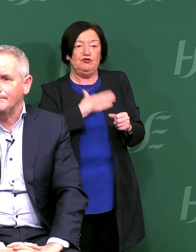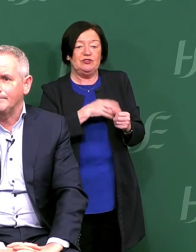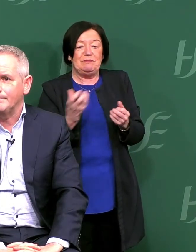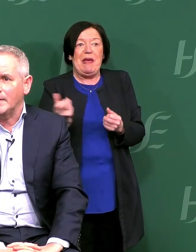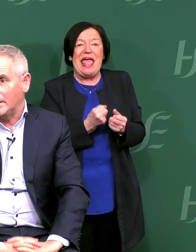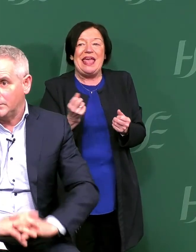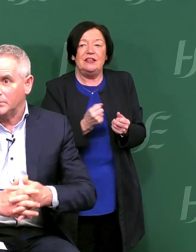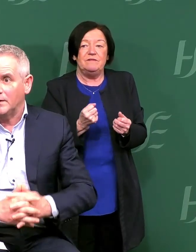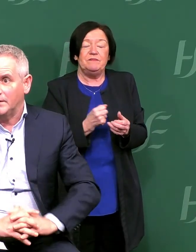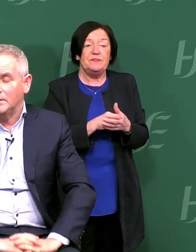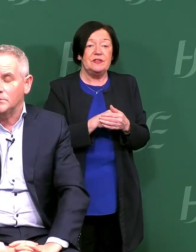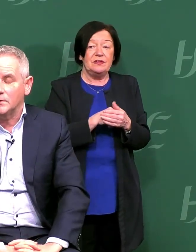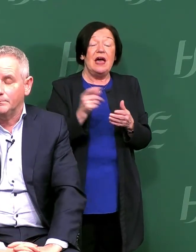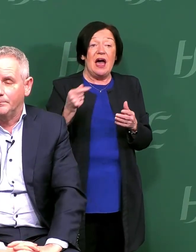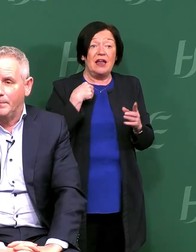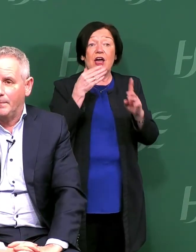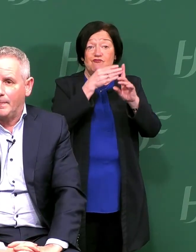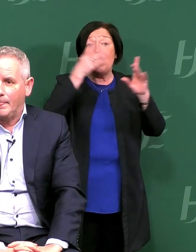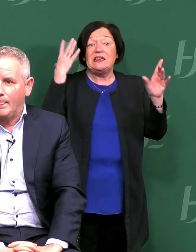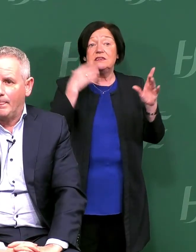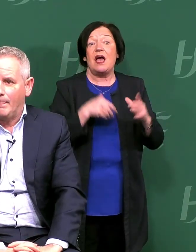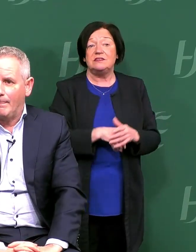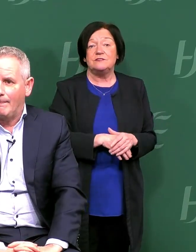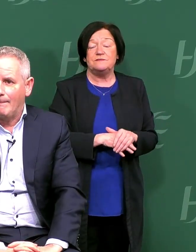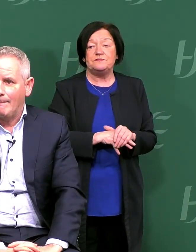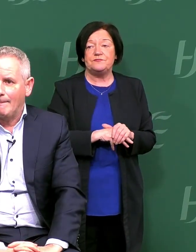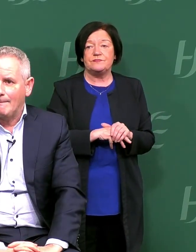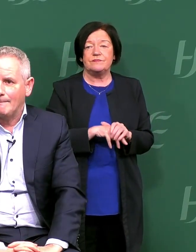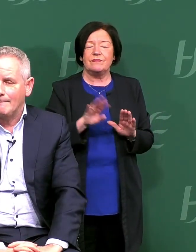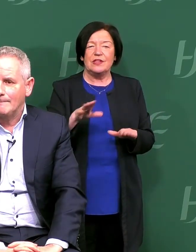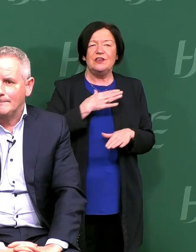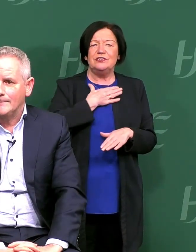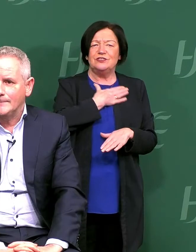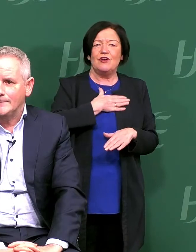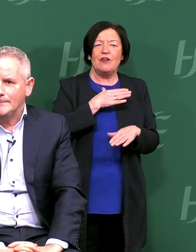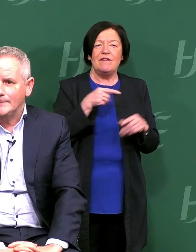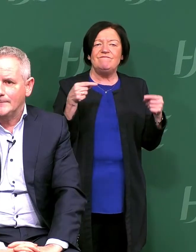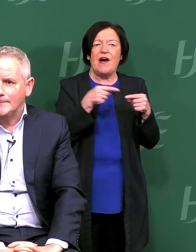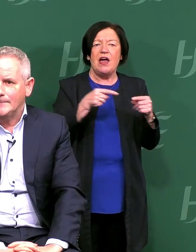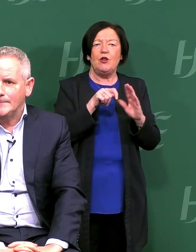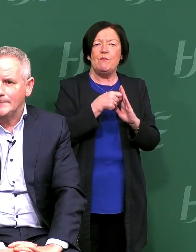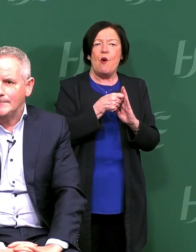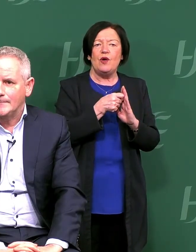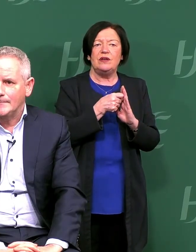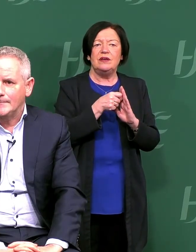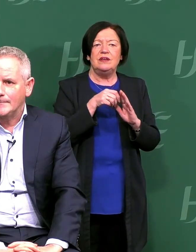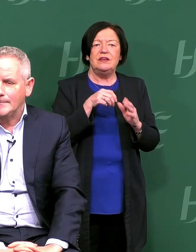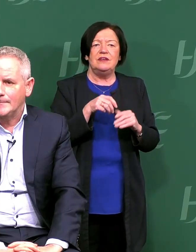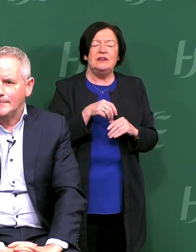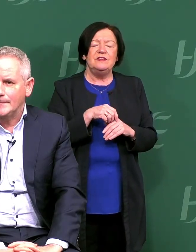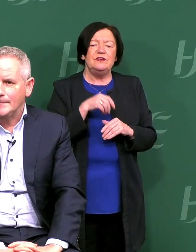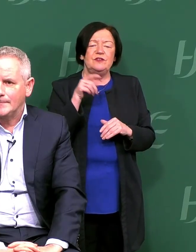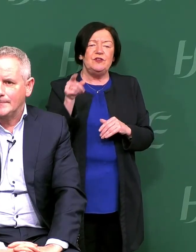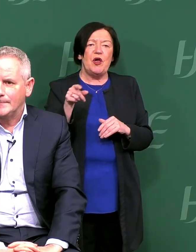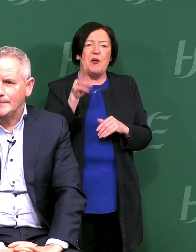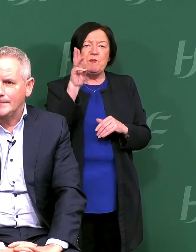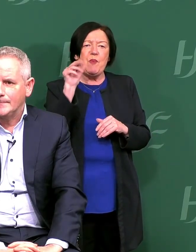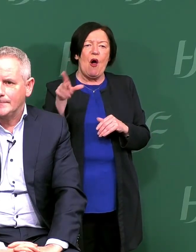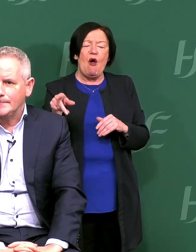play. And I do acknowledge them. Sorry, just a final point on that, to follow up on what you're saying, Paul. I